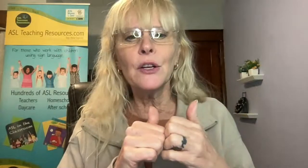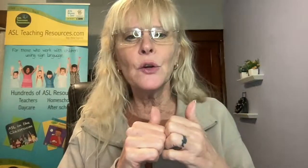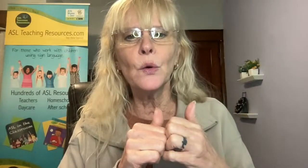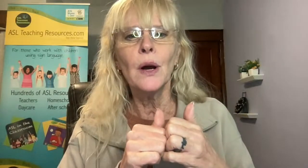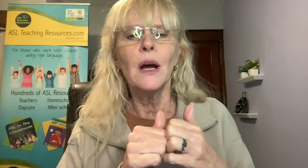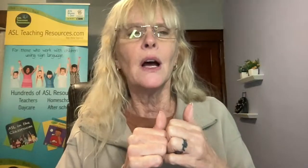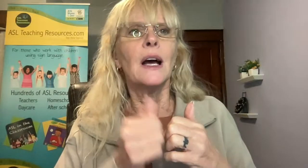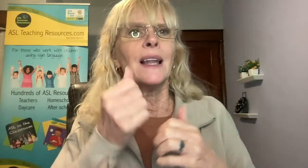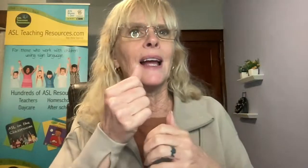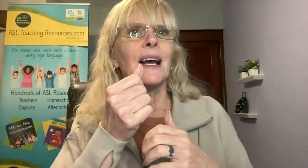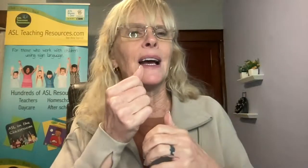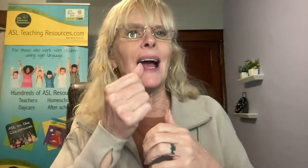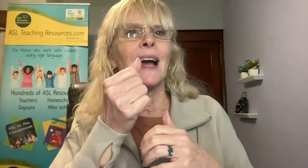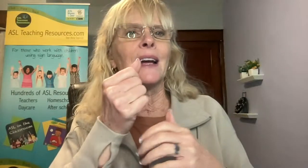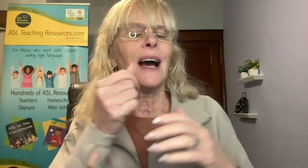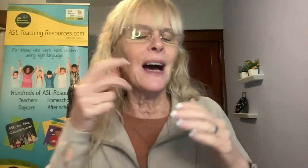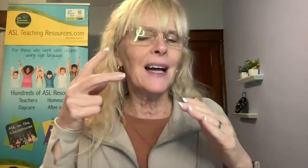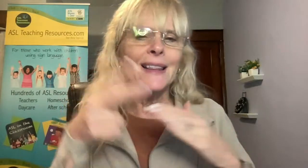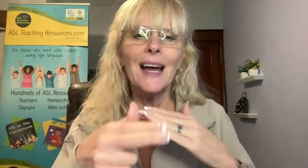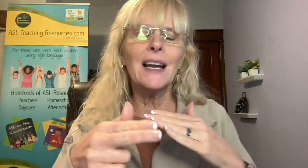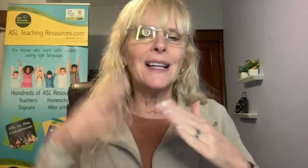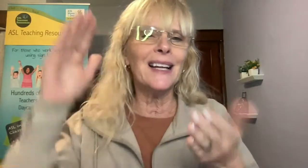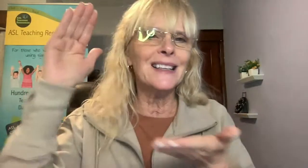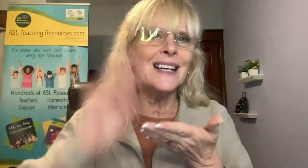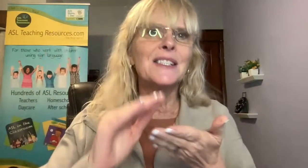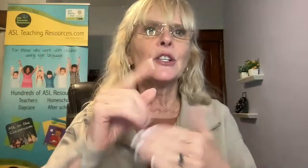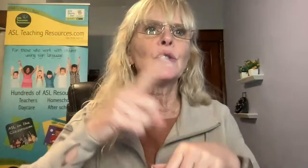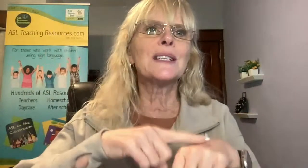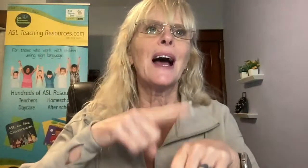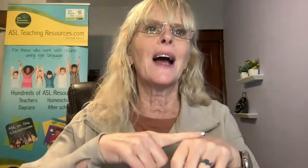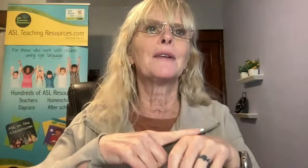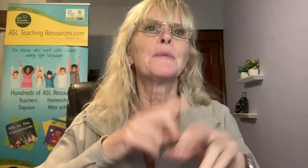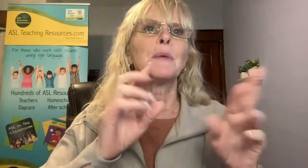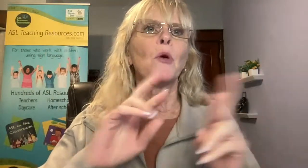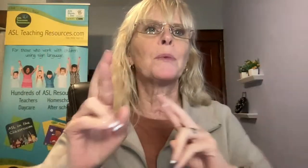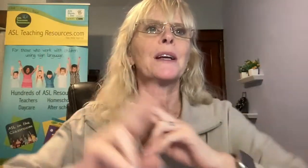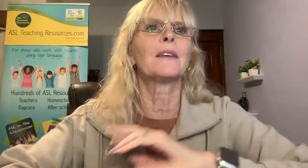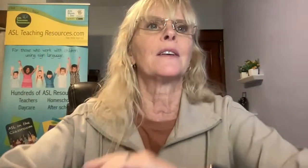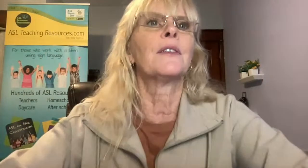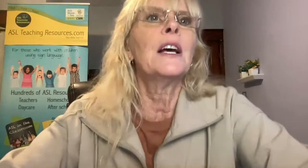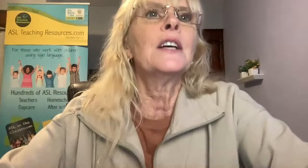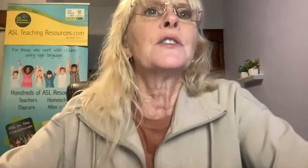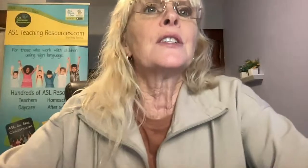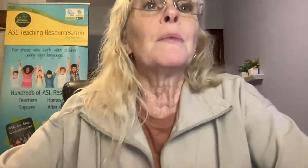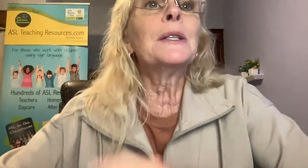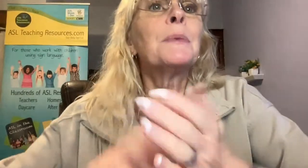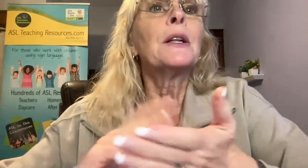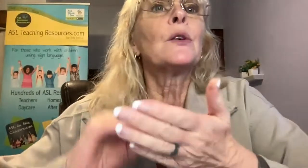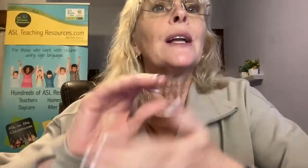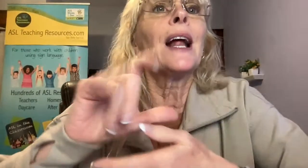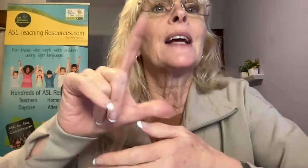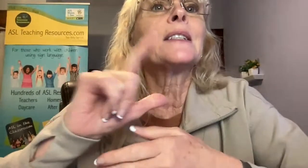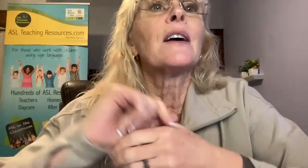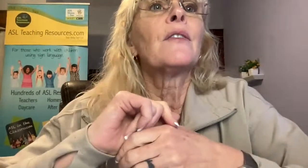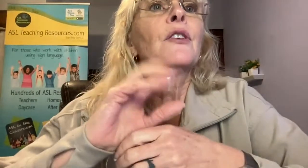you like cut that, like lessen your time to be more productive? So someone's been learning ASL for